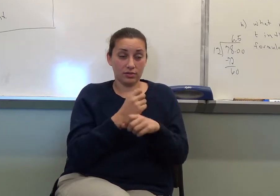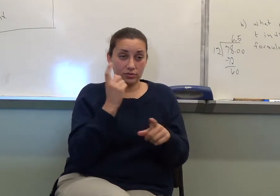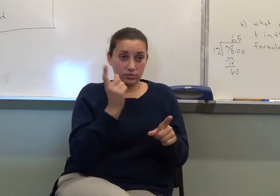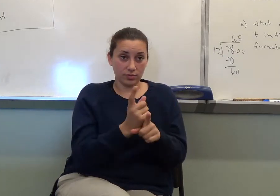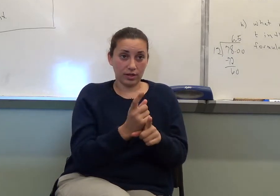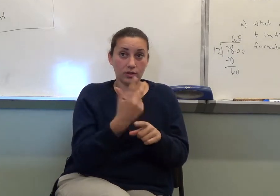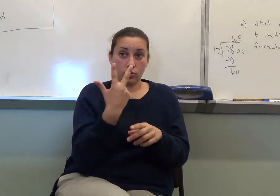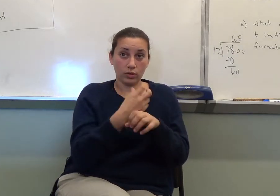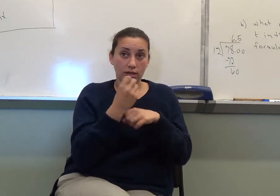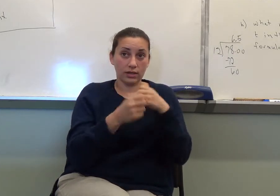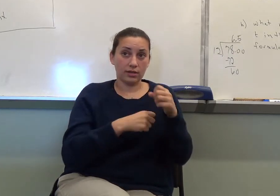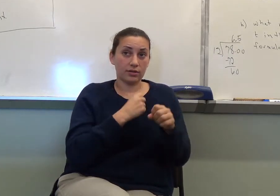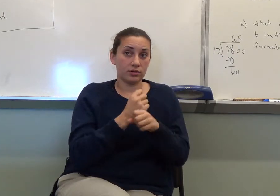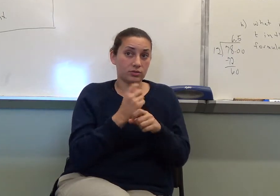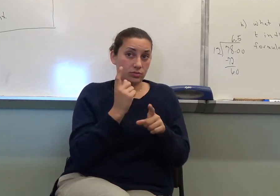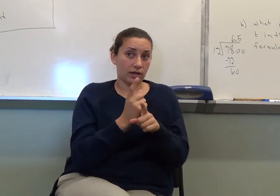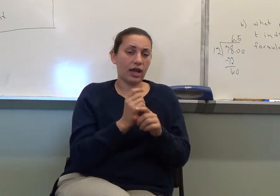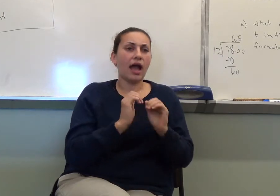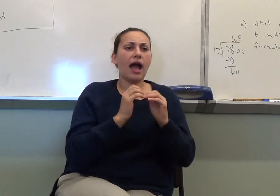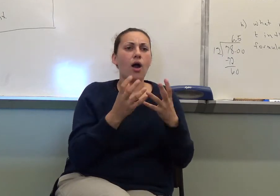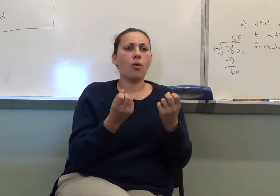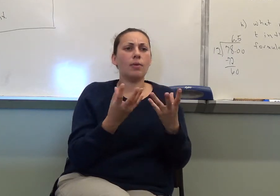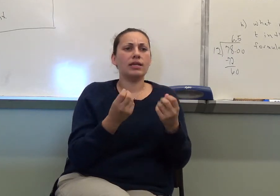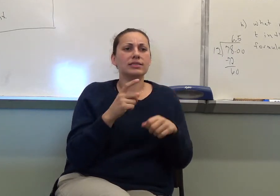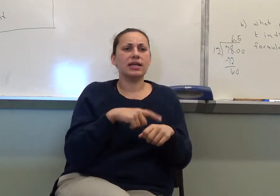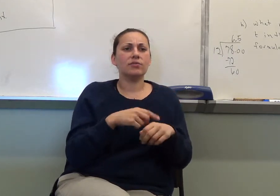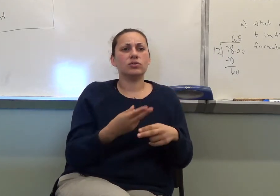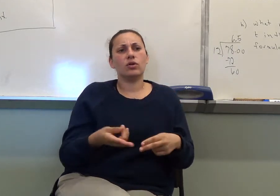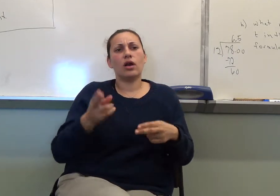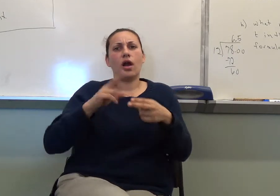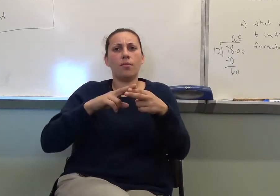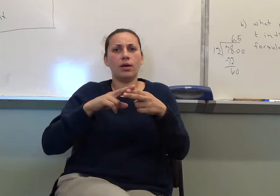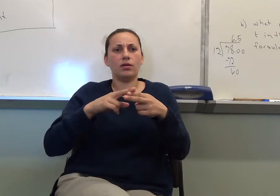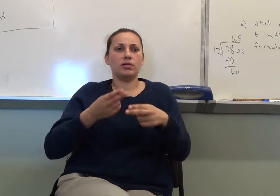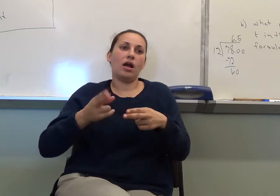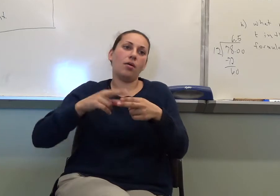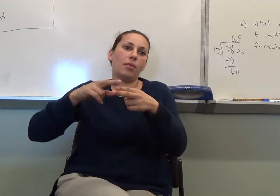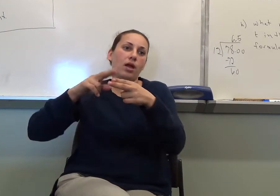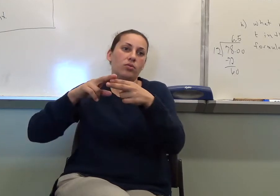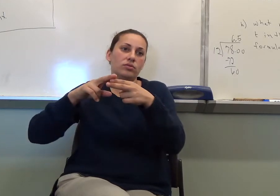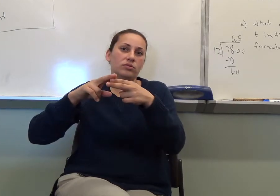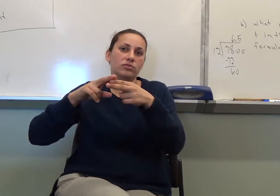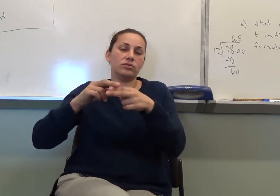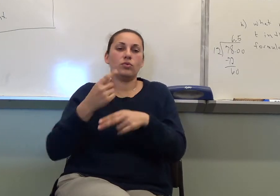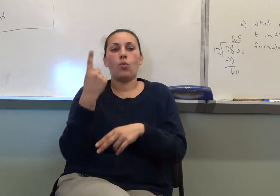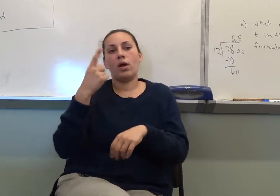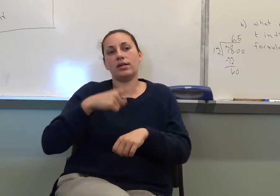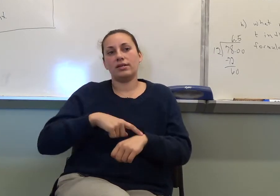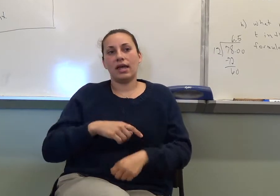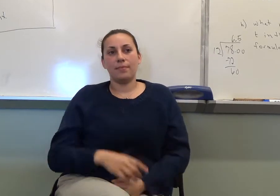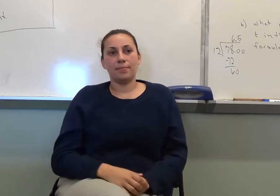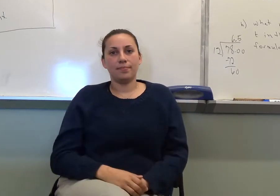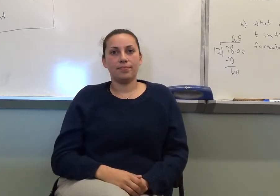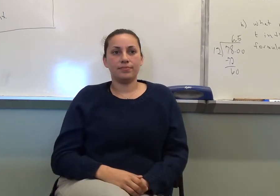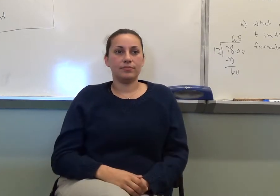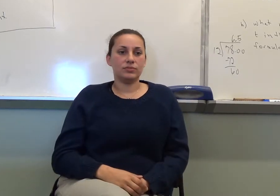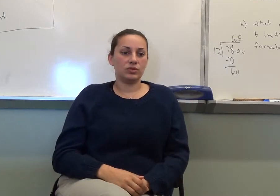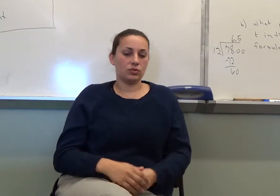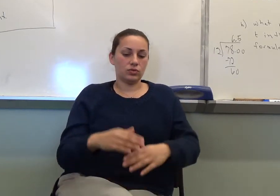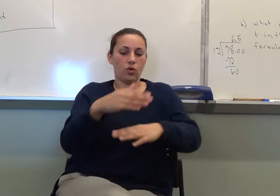we compounding this per year? 1, right? So this is going to be this over 1.